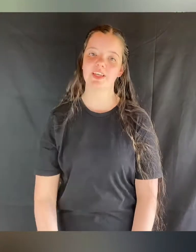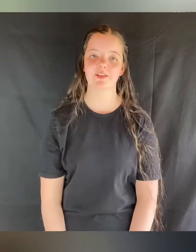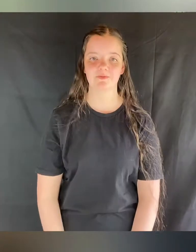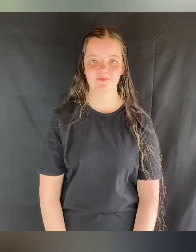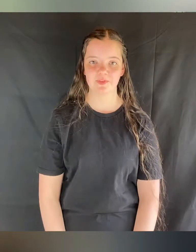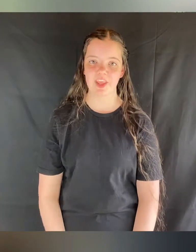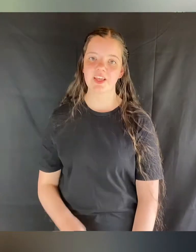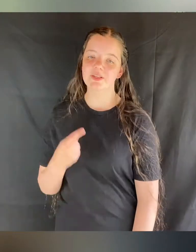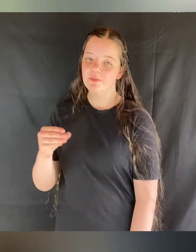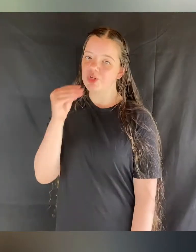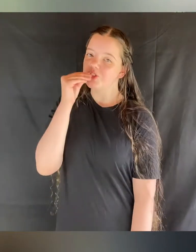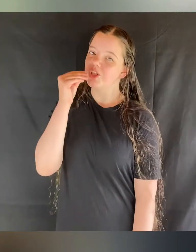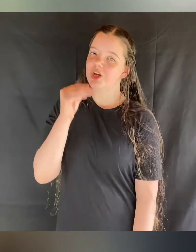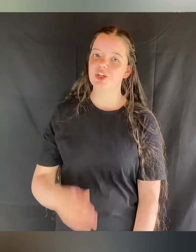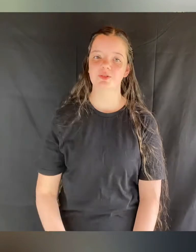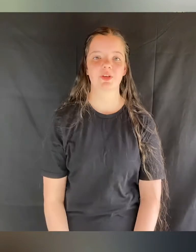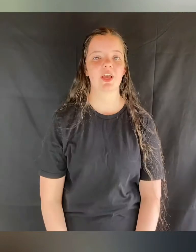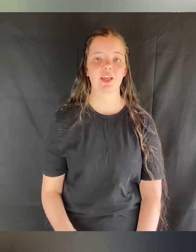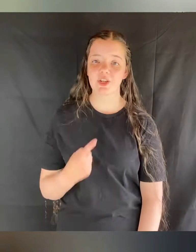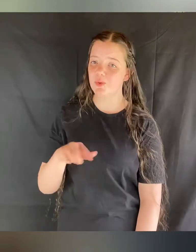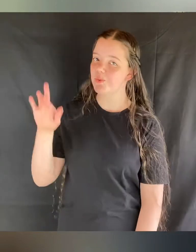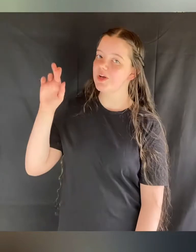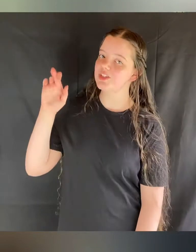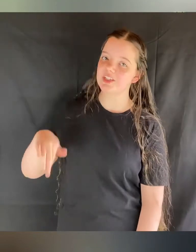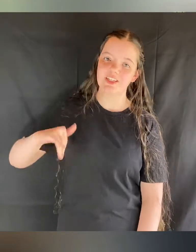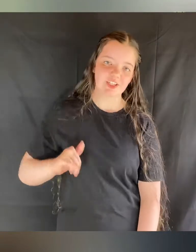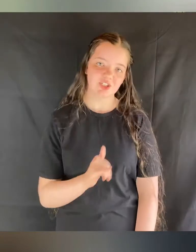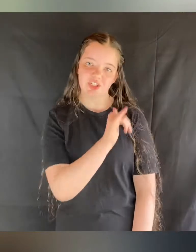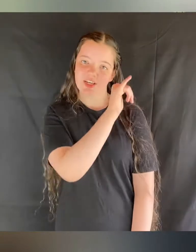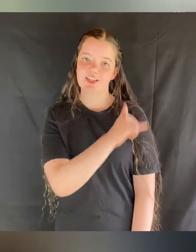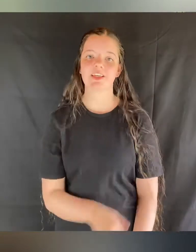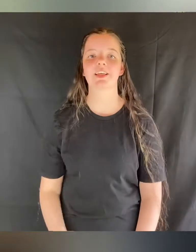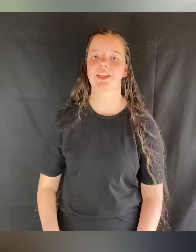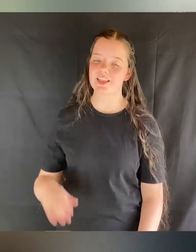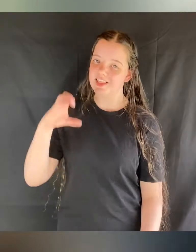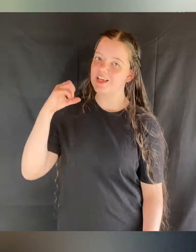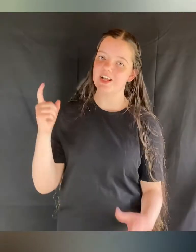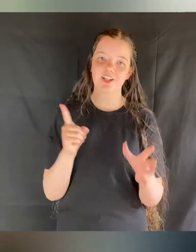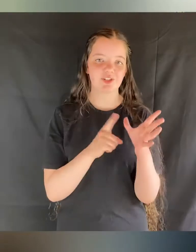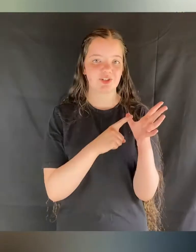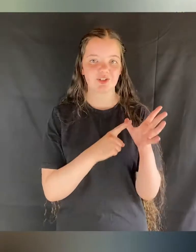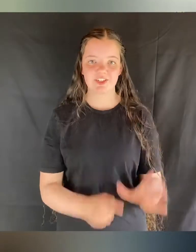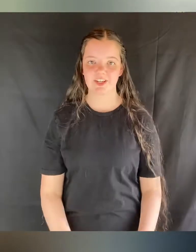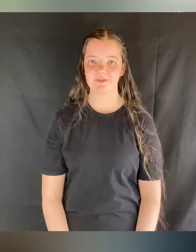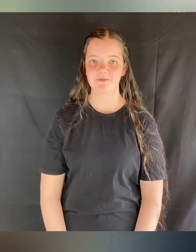hosta, and he wished that he could jetty like the great Carlos Acosta.